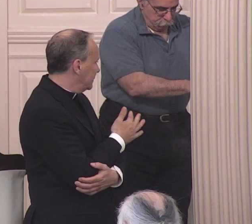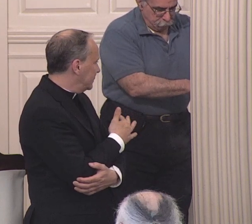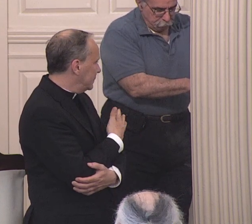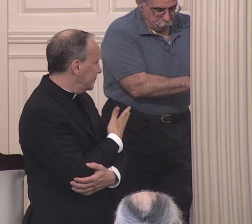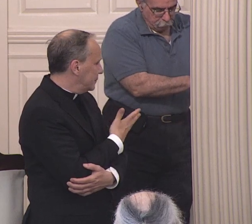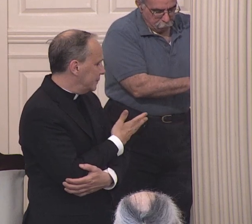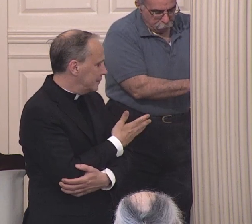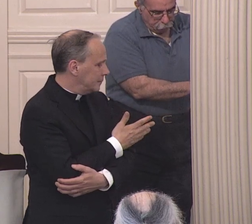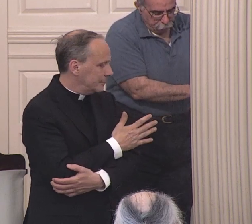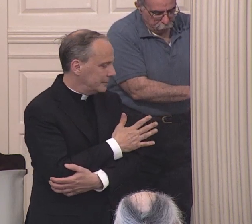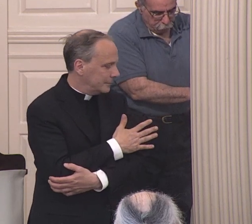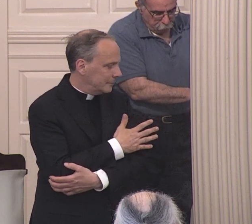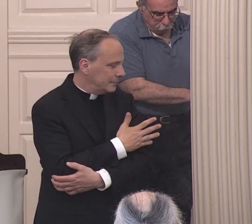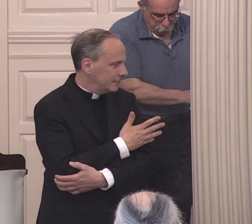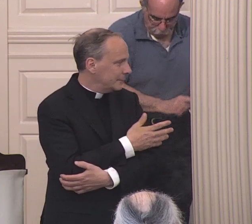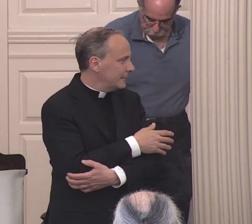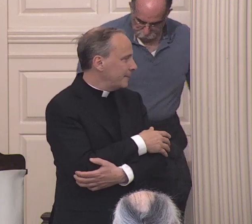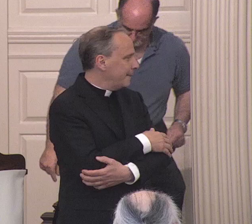suam.